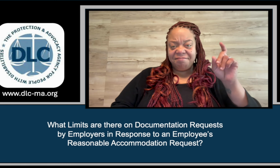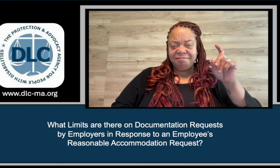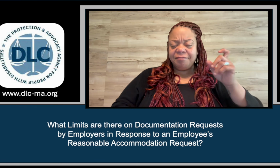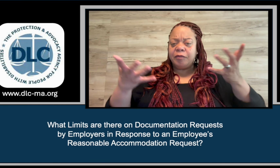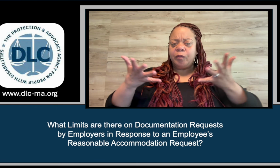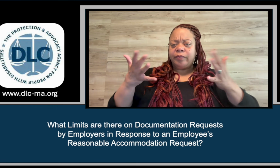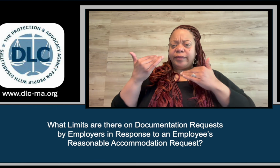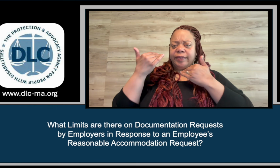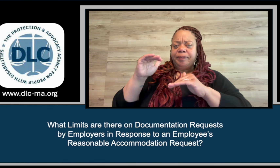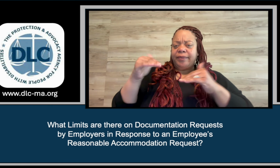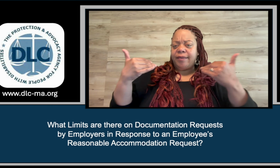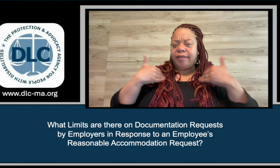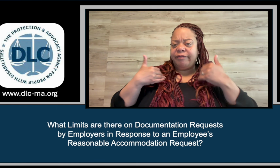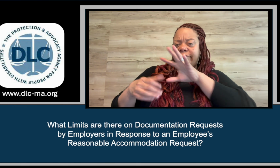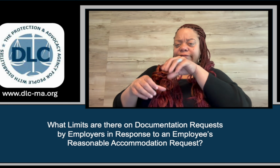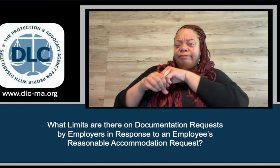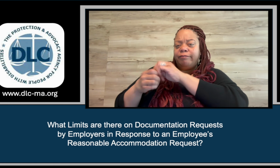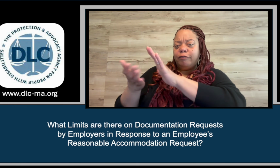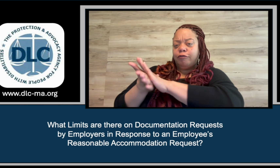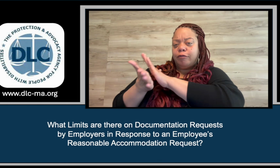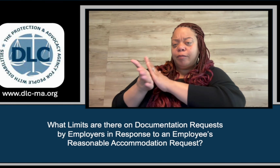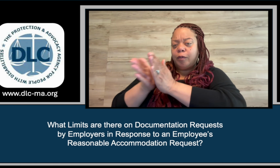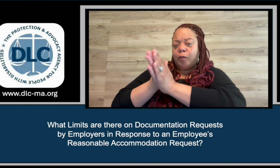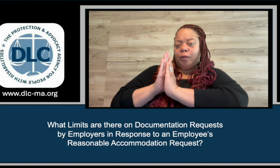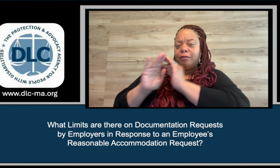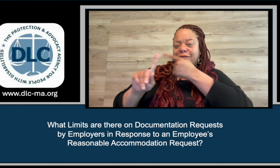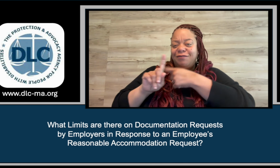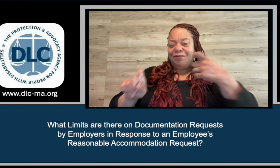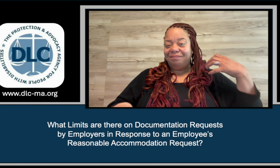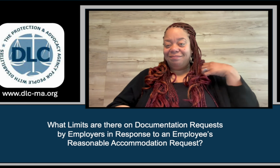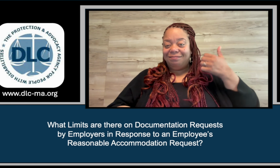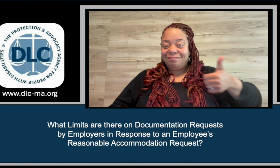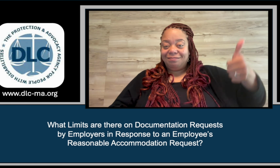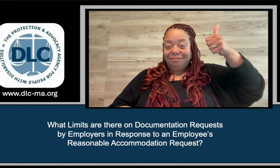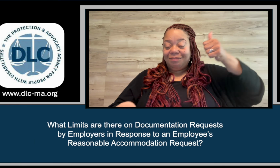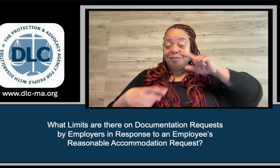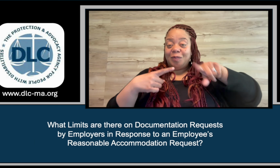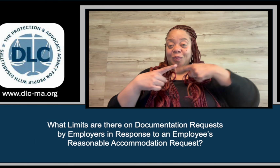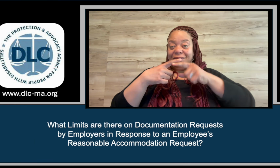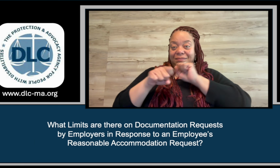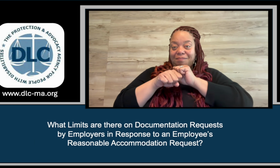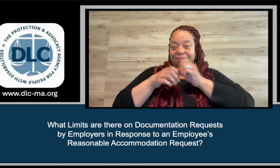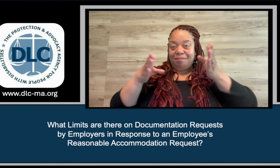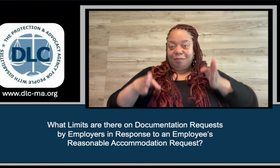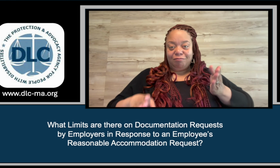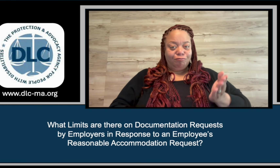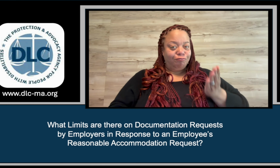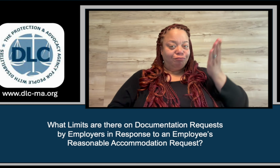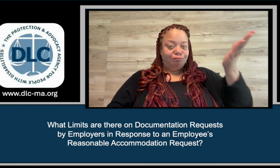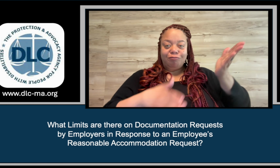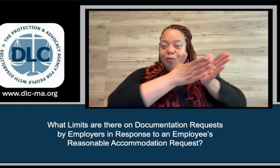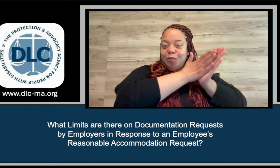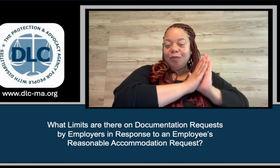What limits are there on documentation requests by employers in response to an employee's reasonable accommodation request?